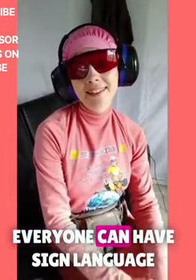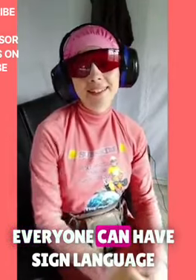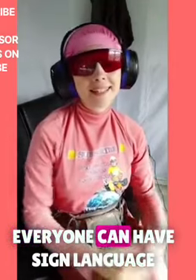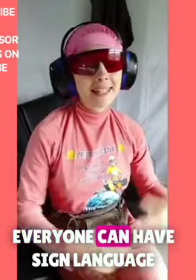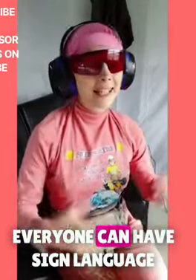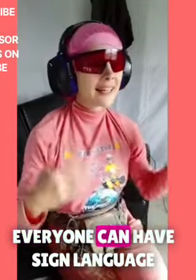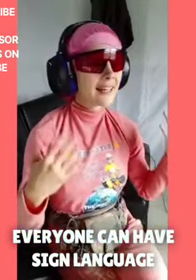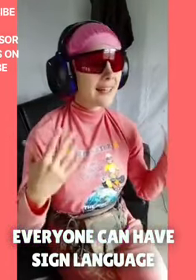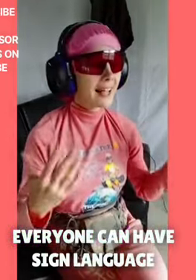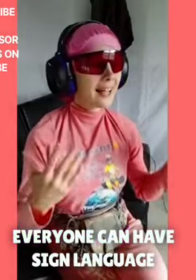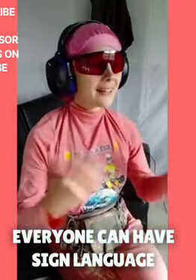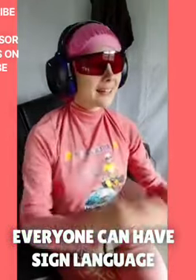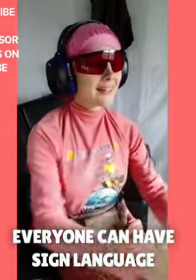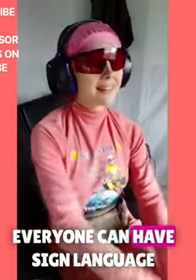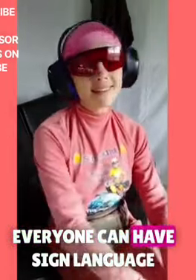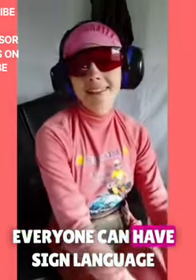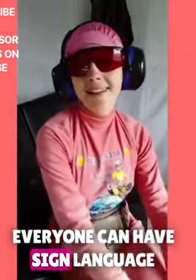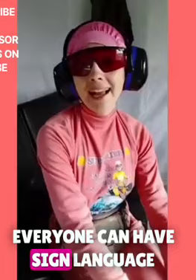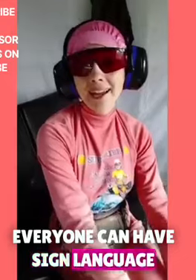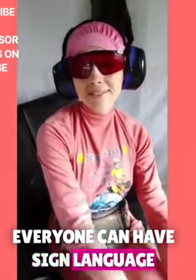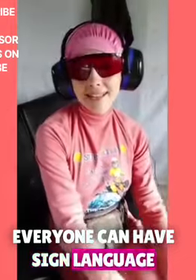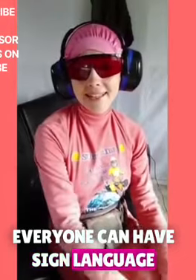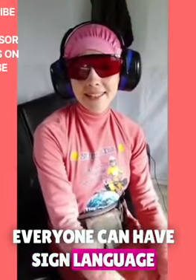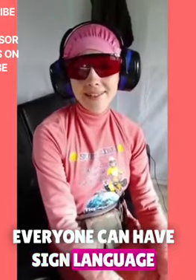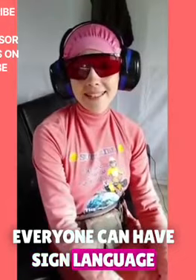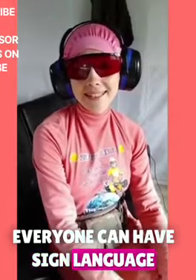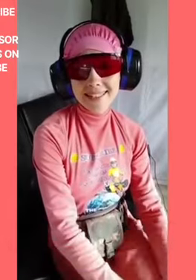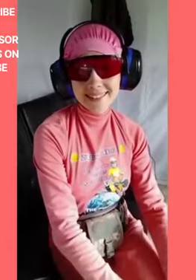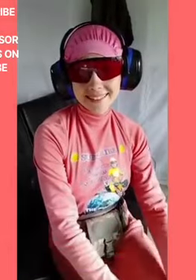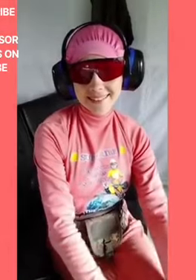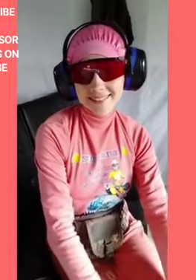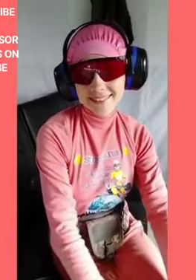can have sign language.